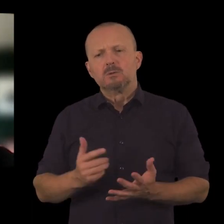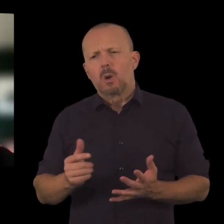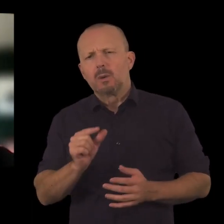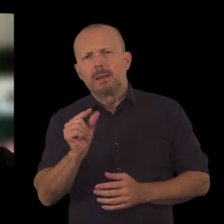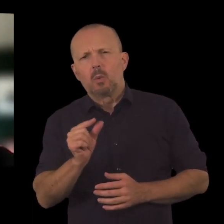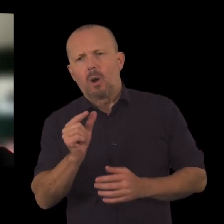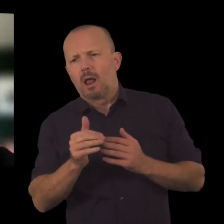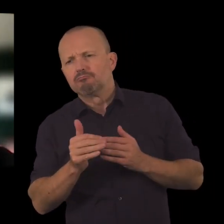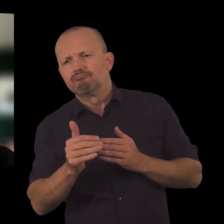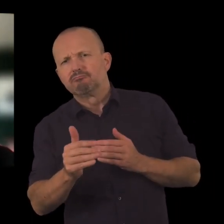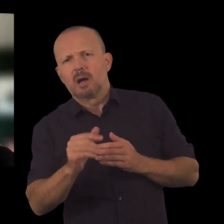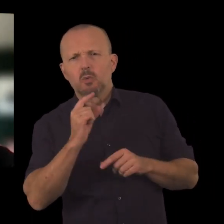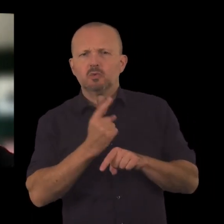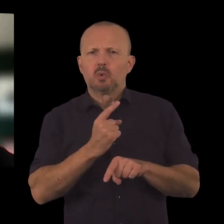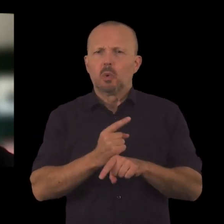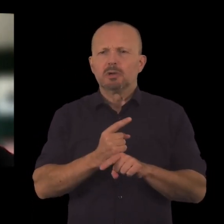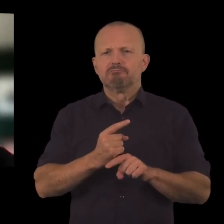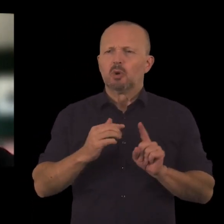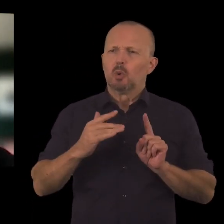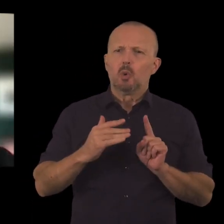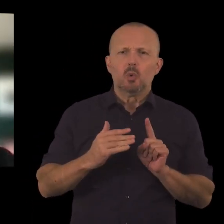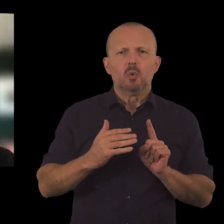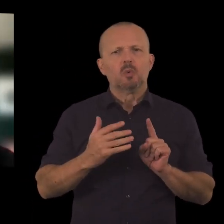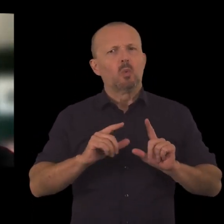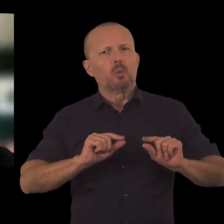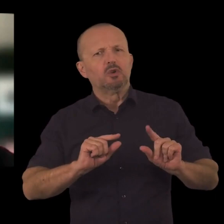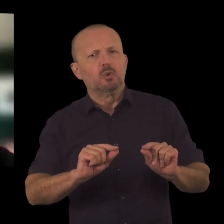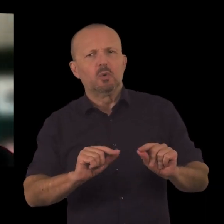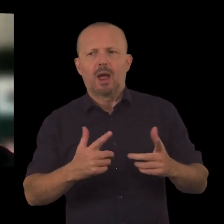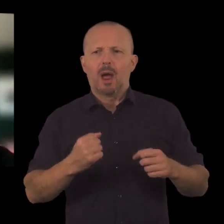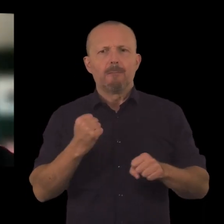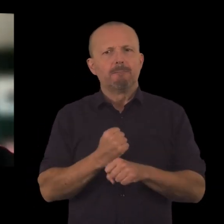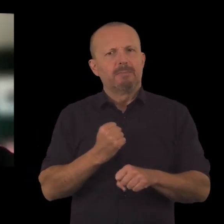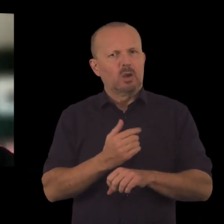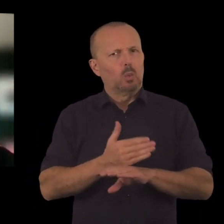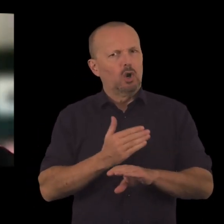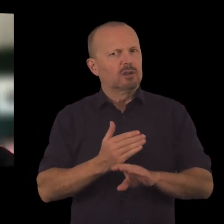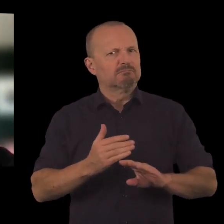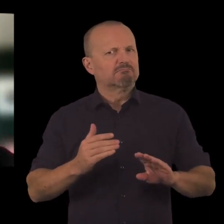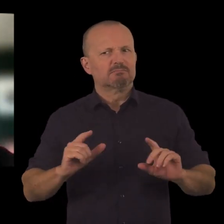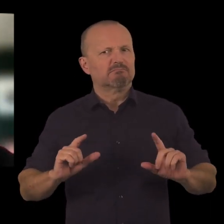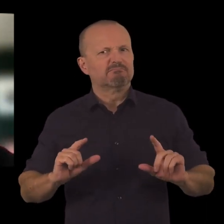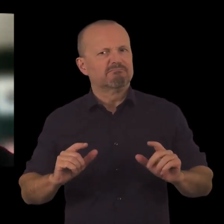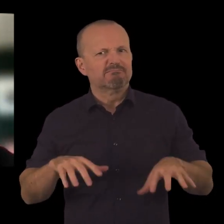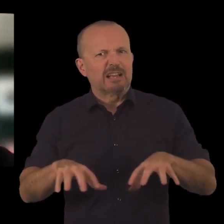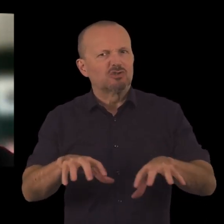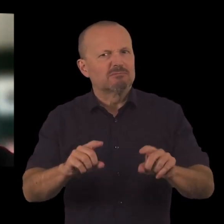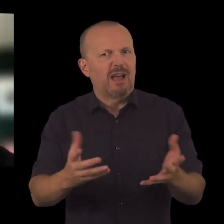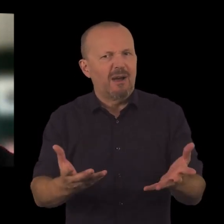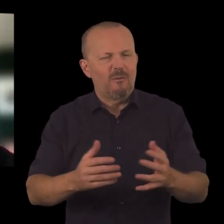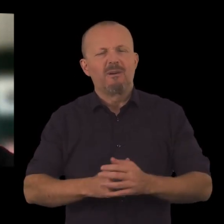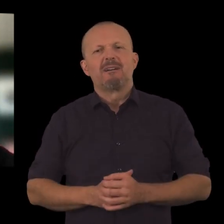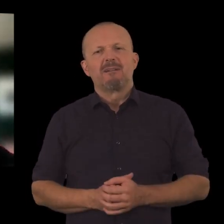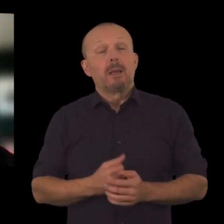the next little while, I'm just going to talk a little bit about who we are, what we do, and how we make work